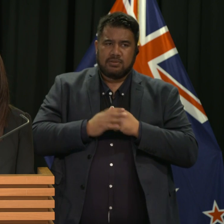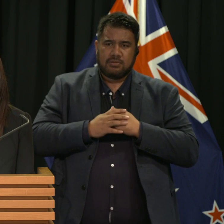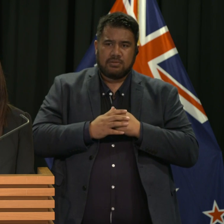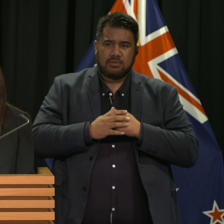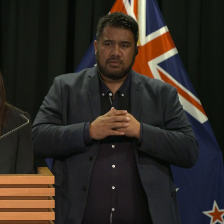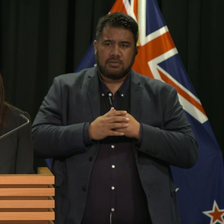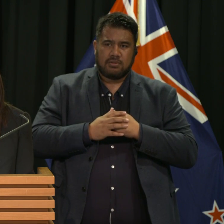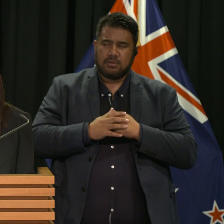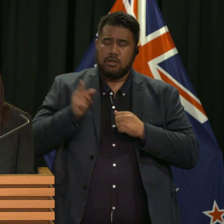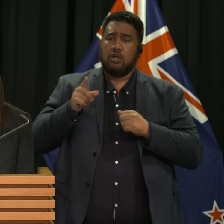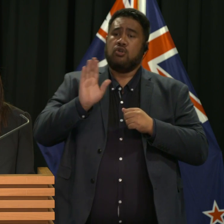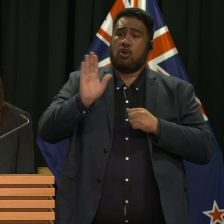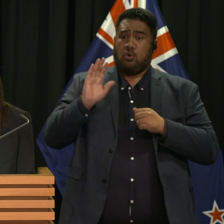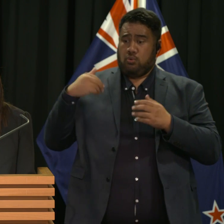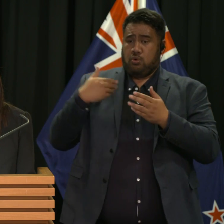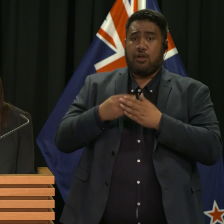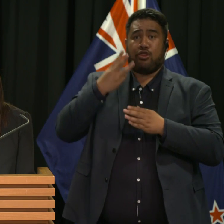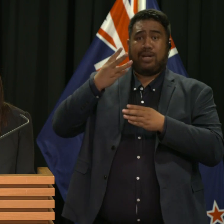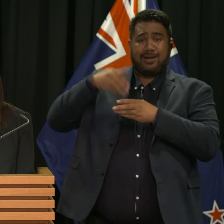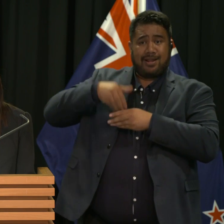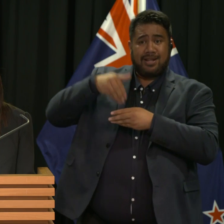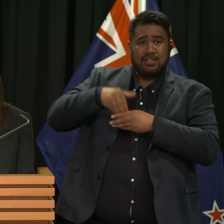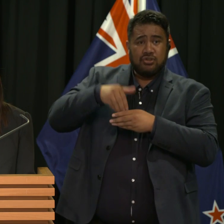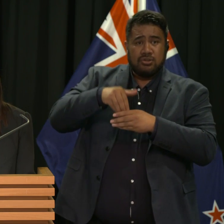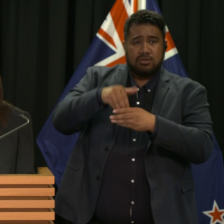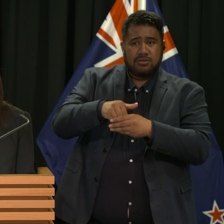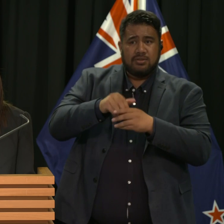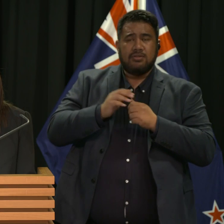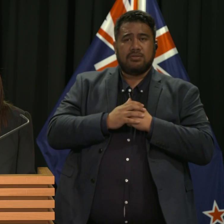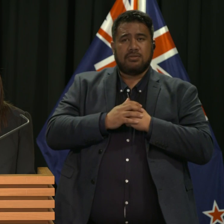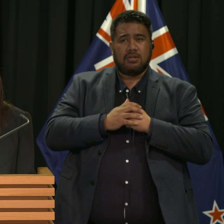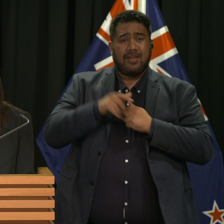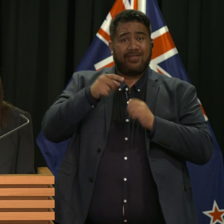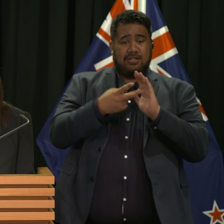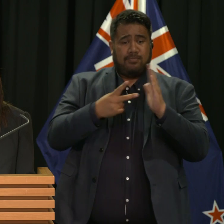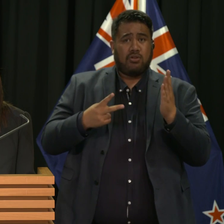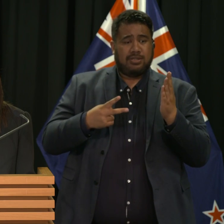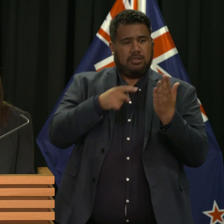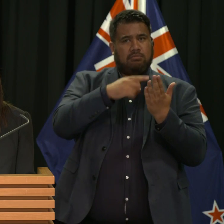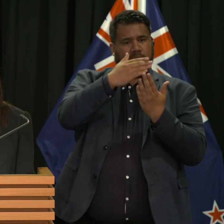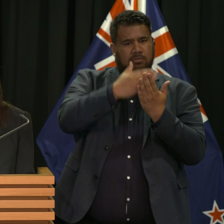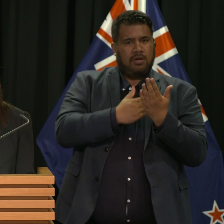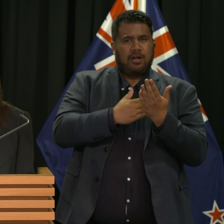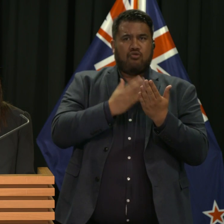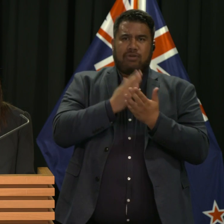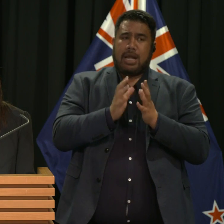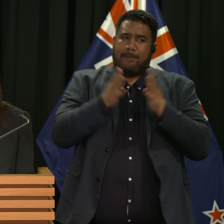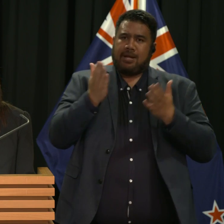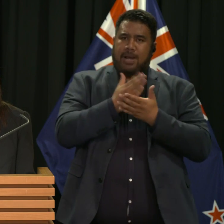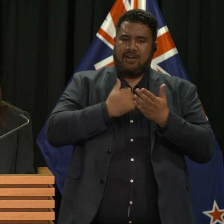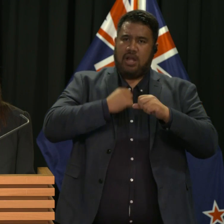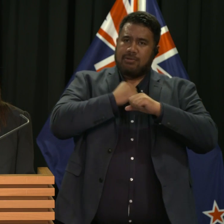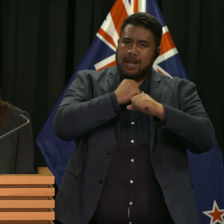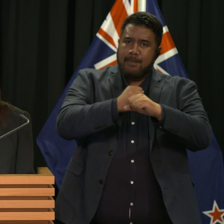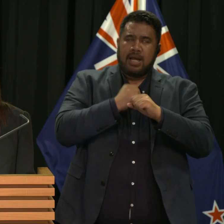past, again, 3 elections, we've had this policy as one of the cornerstone parts of